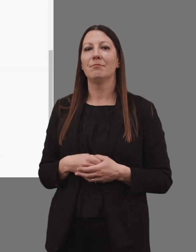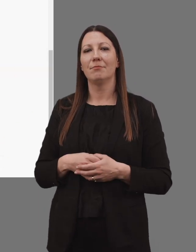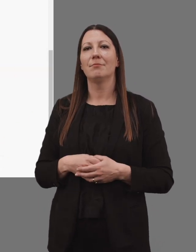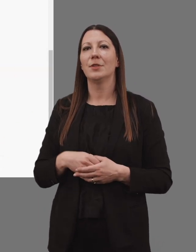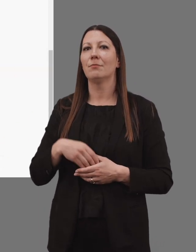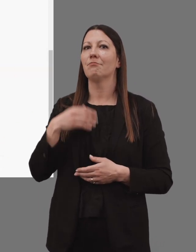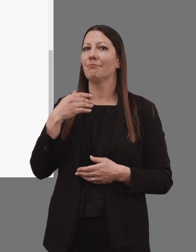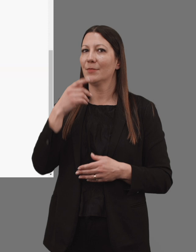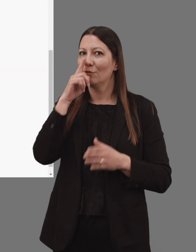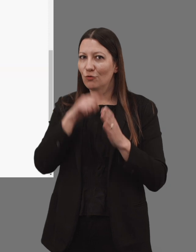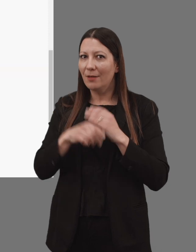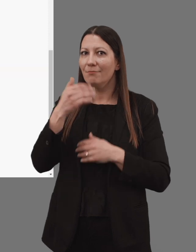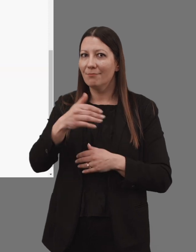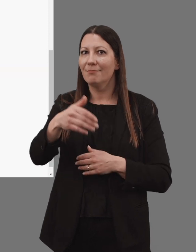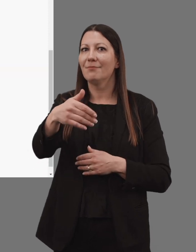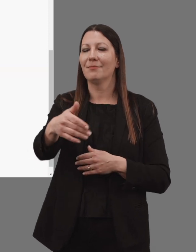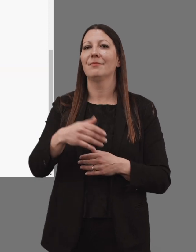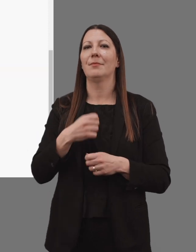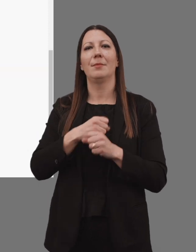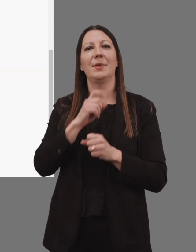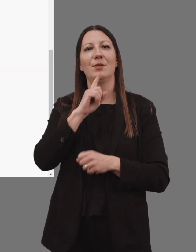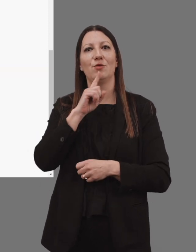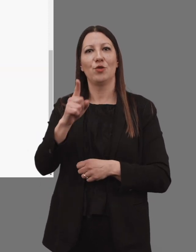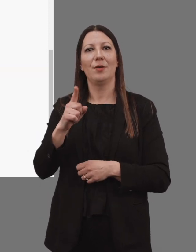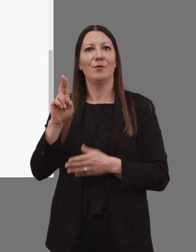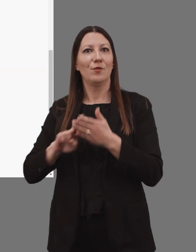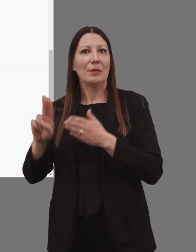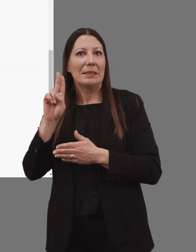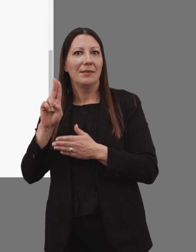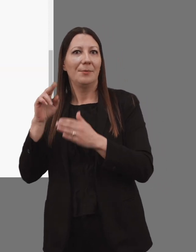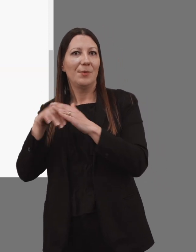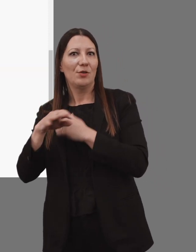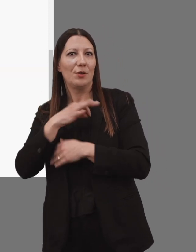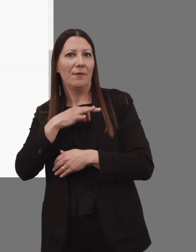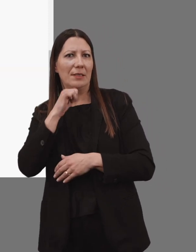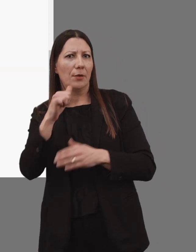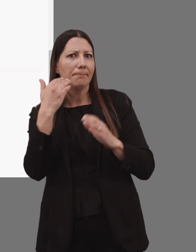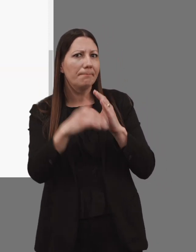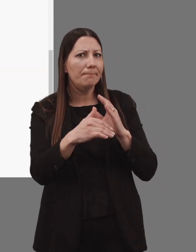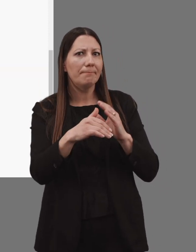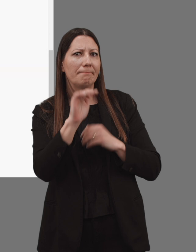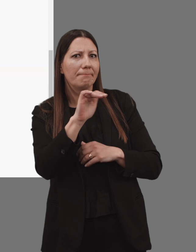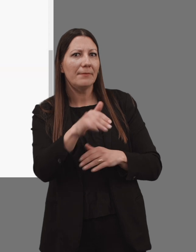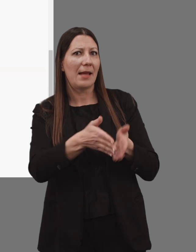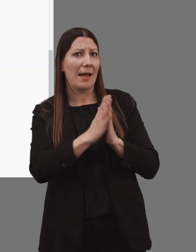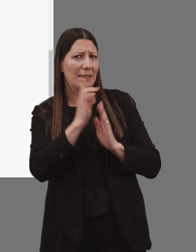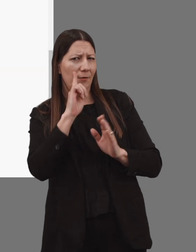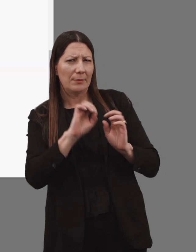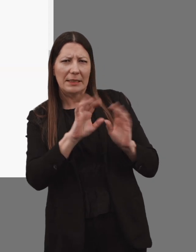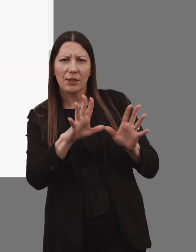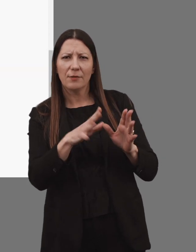sure the admissions office is not emailing you with any clarifications. Maybe when you submitted